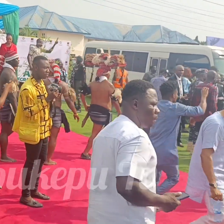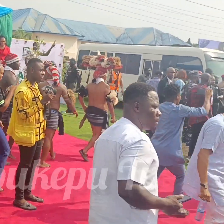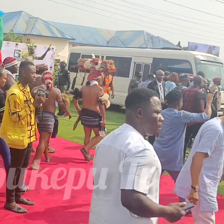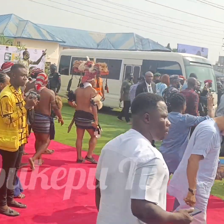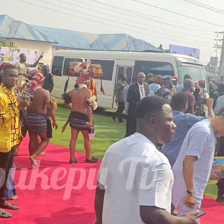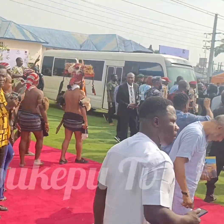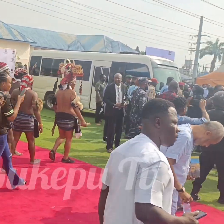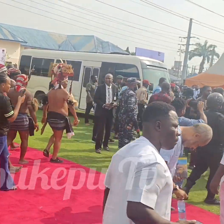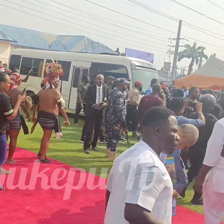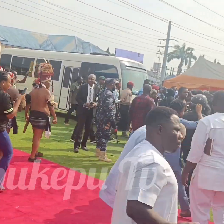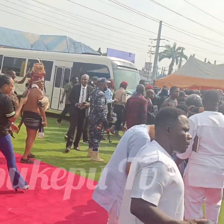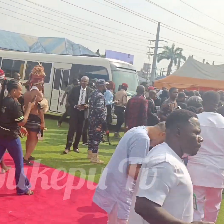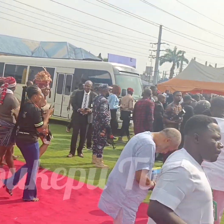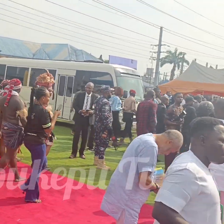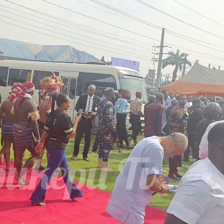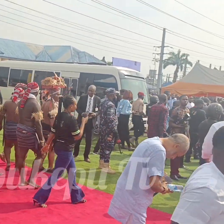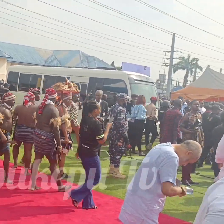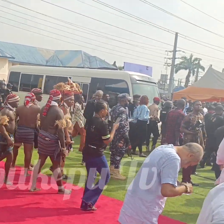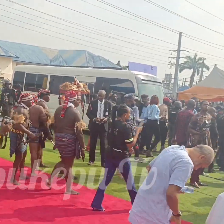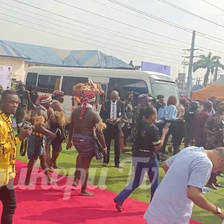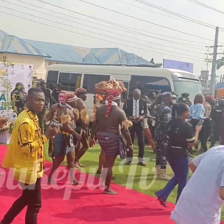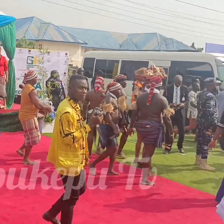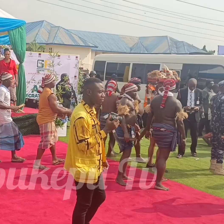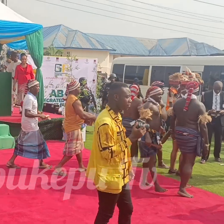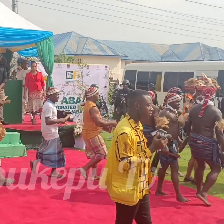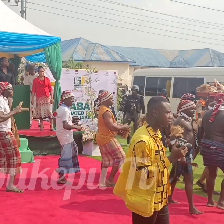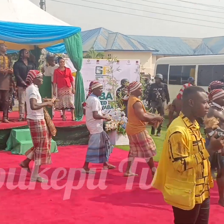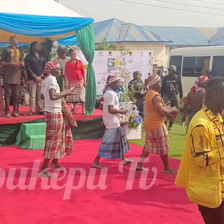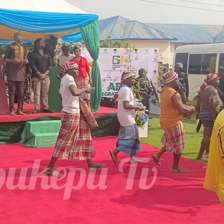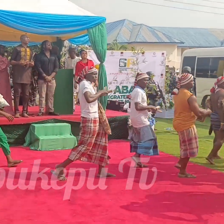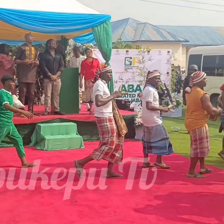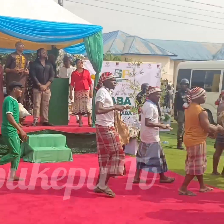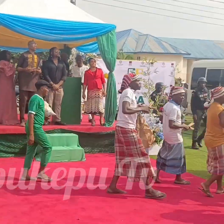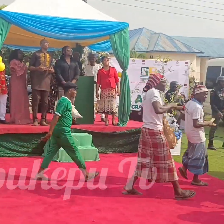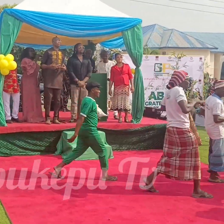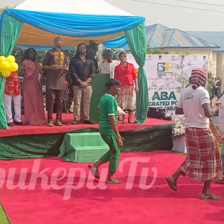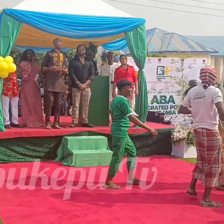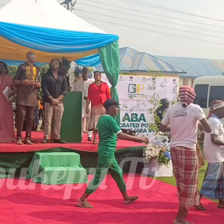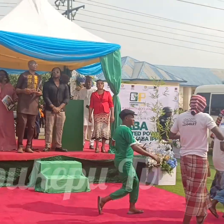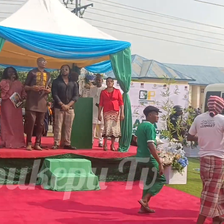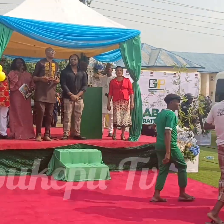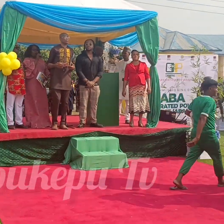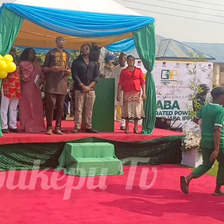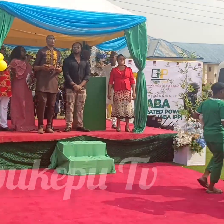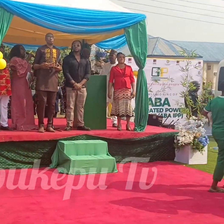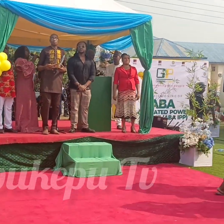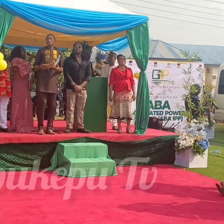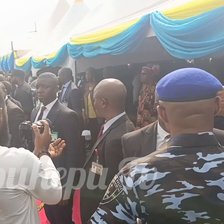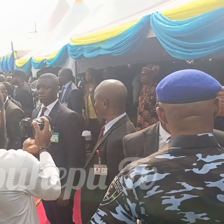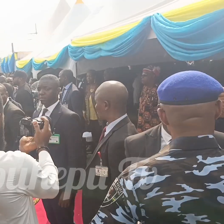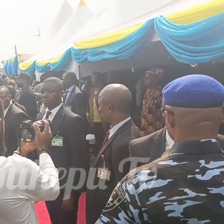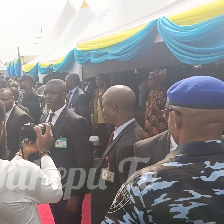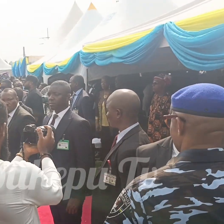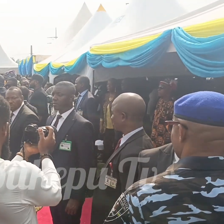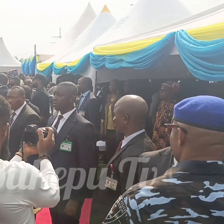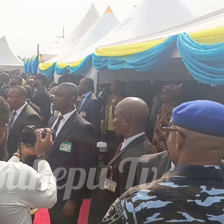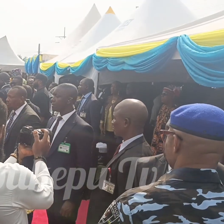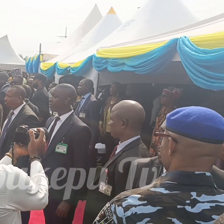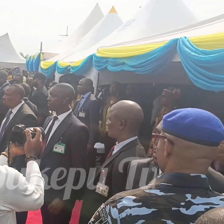this auspicious moment, in this event that posterity will not forget in a